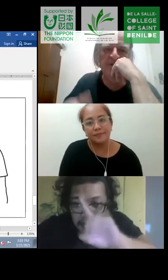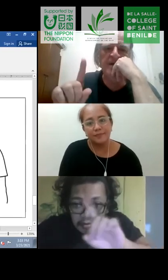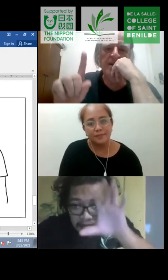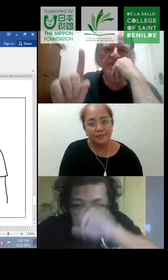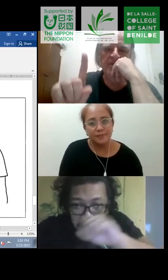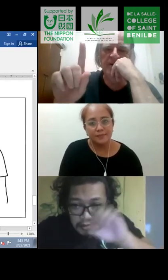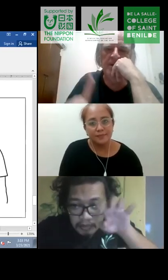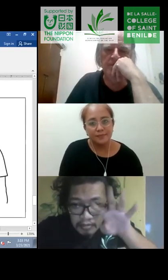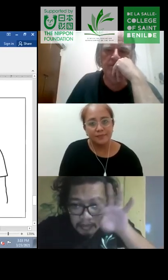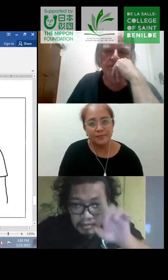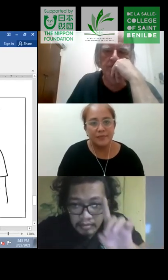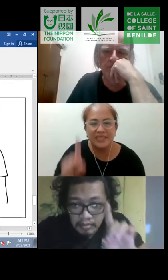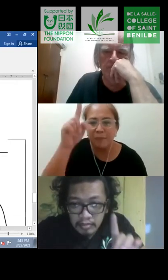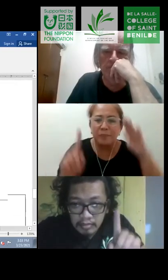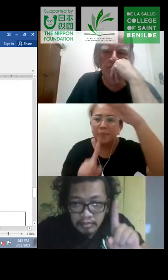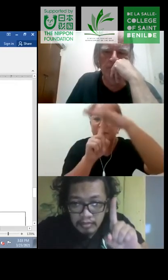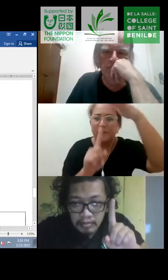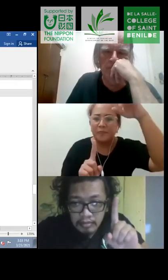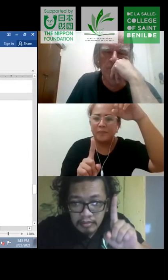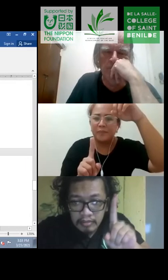The very top. The very top.